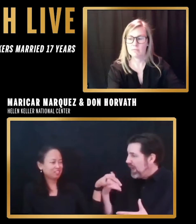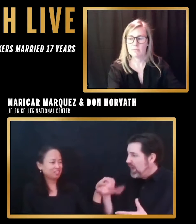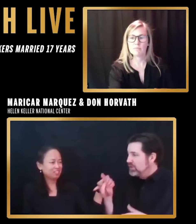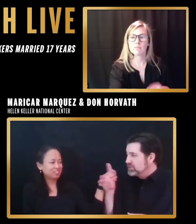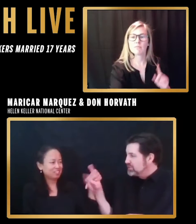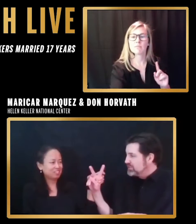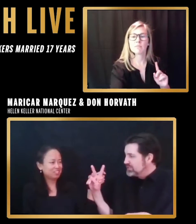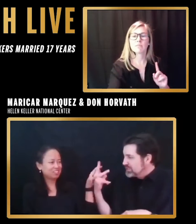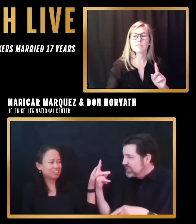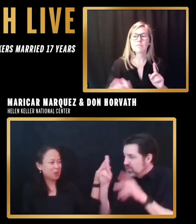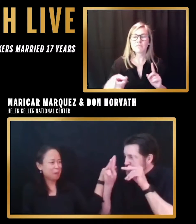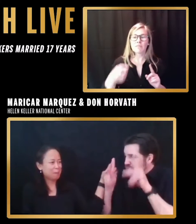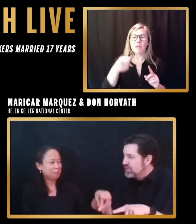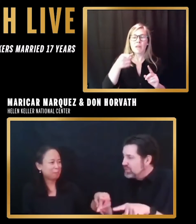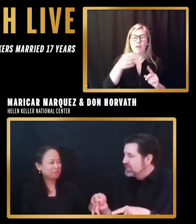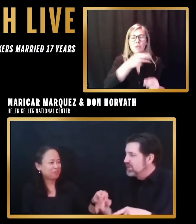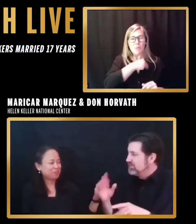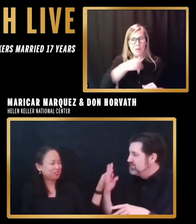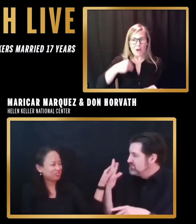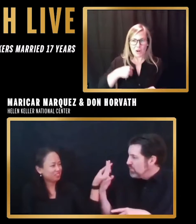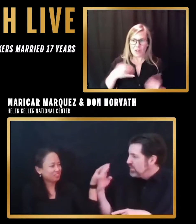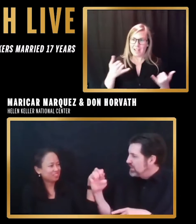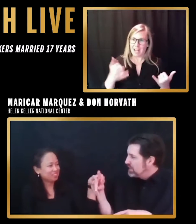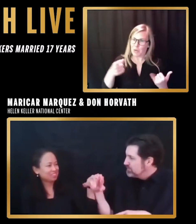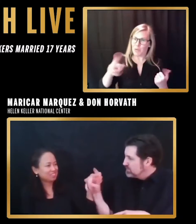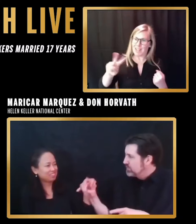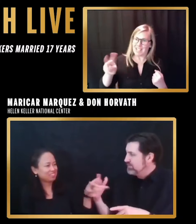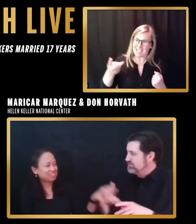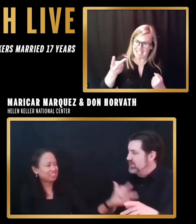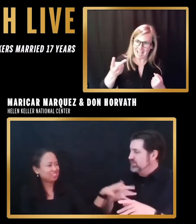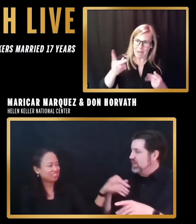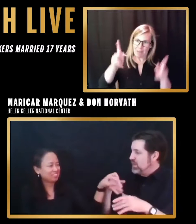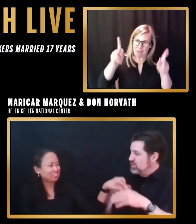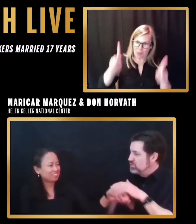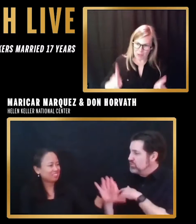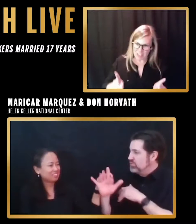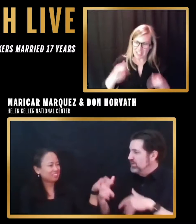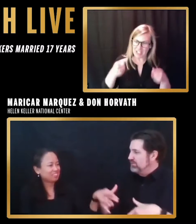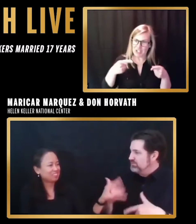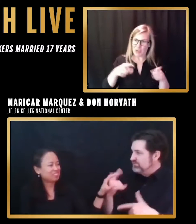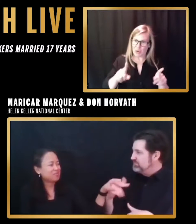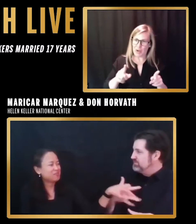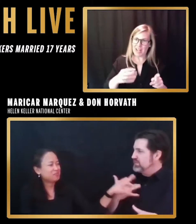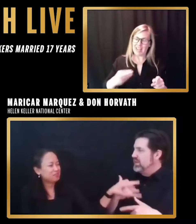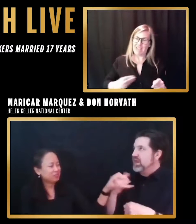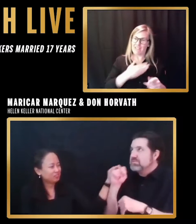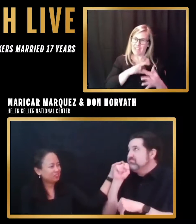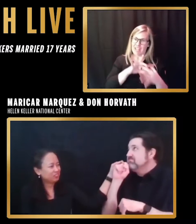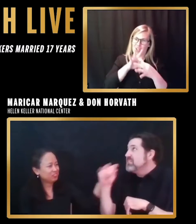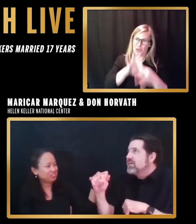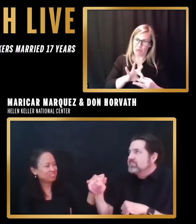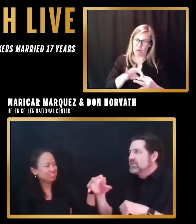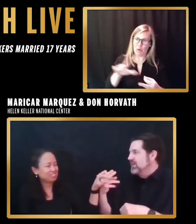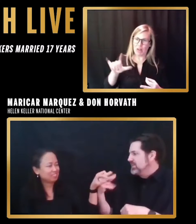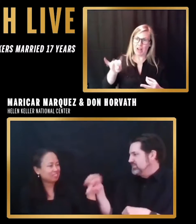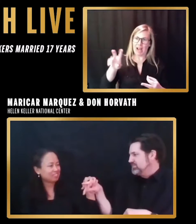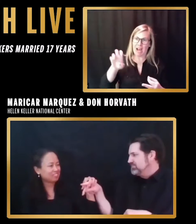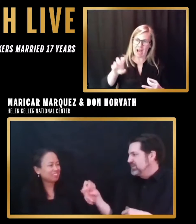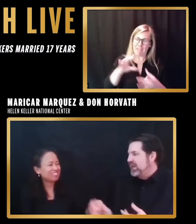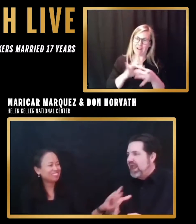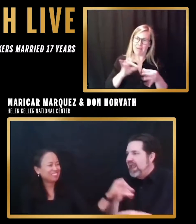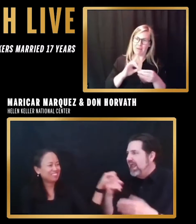second person in 4 episodes of Feeling Through Live that have shared their love of Harry Potter. And I